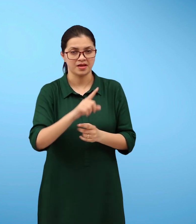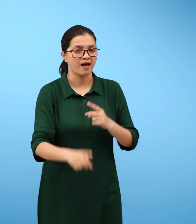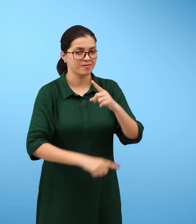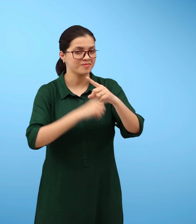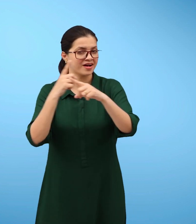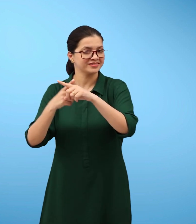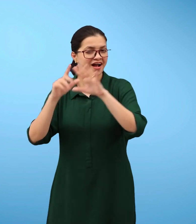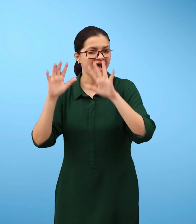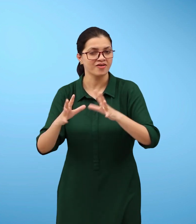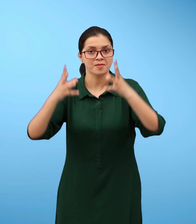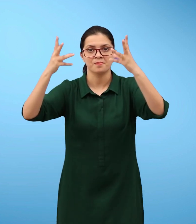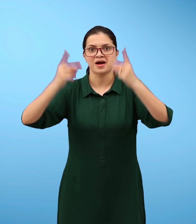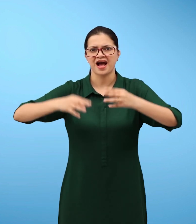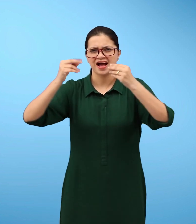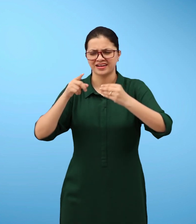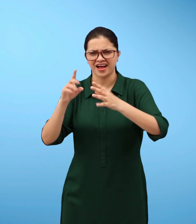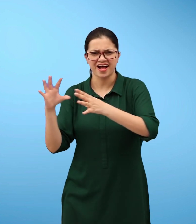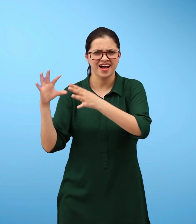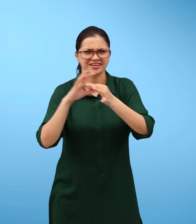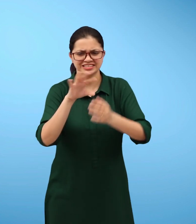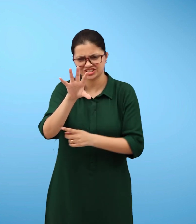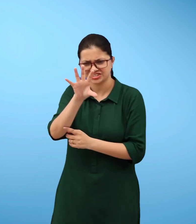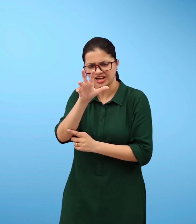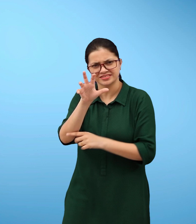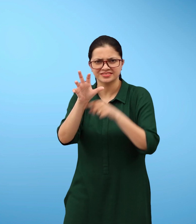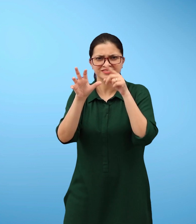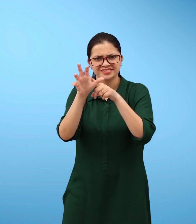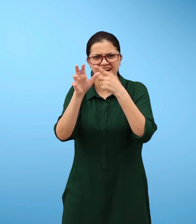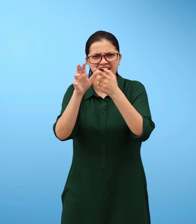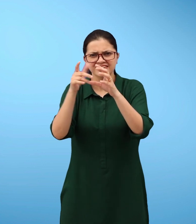He also found a way of calculating the circumference of a circle,